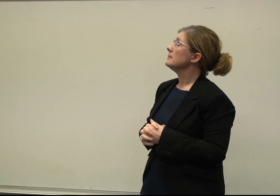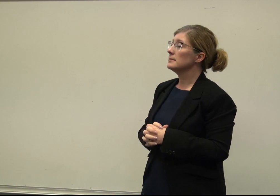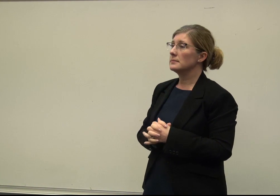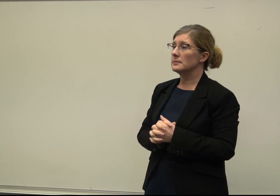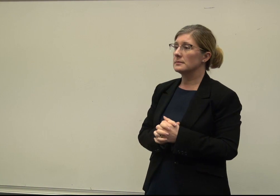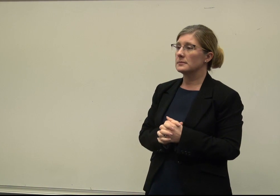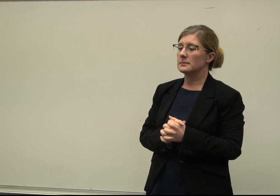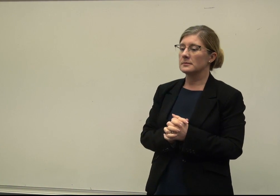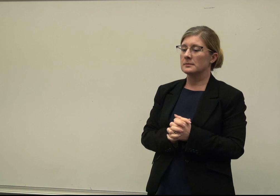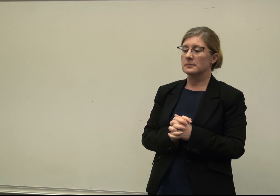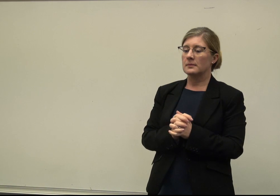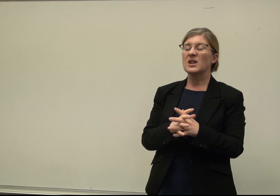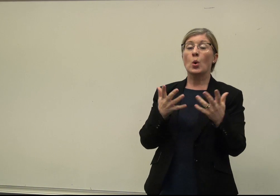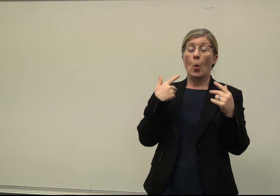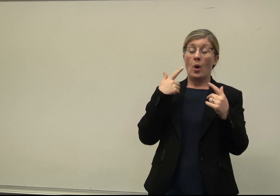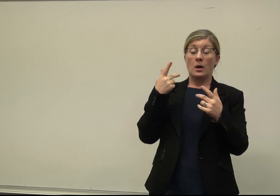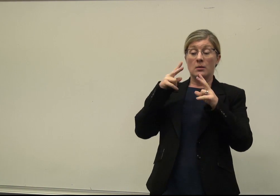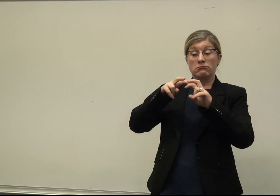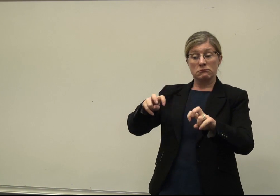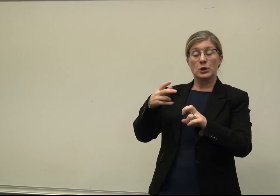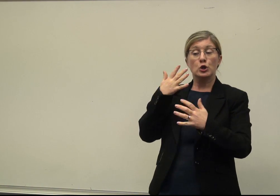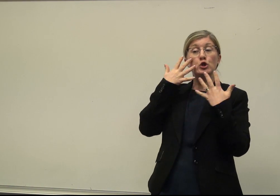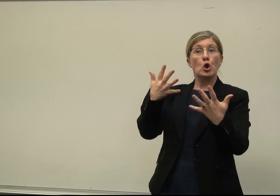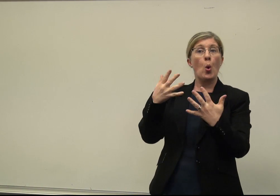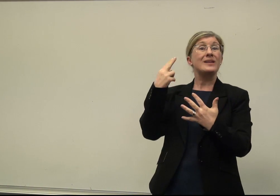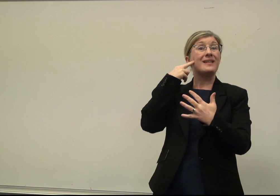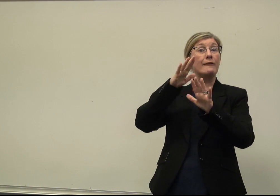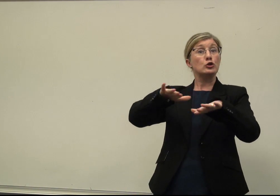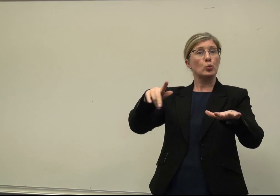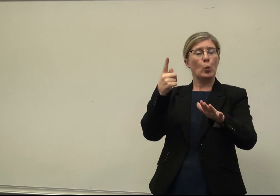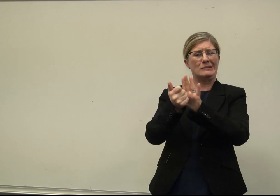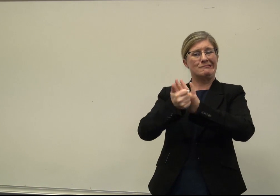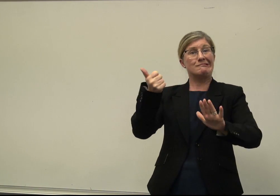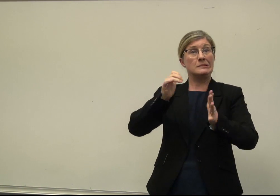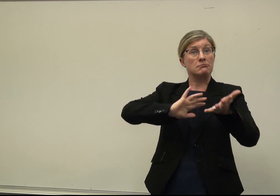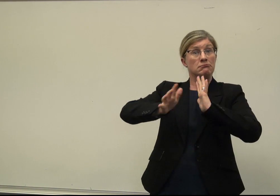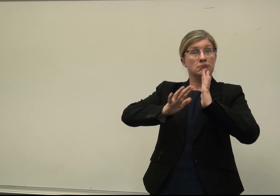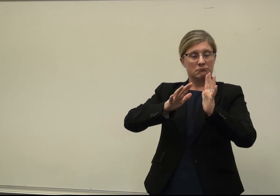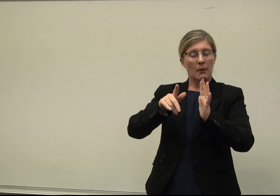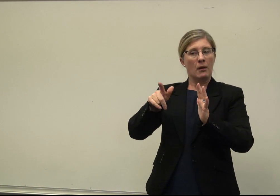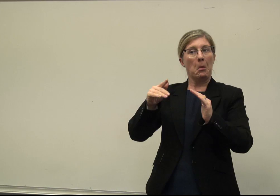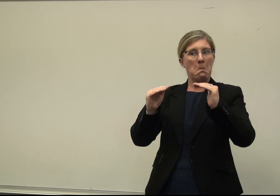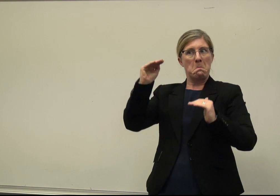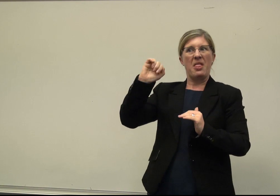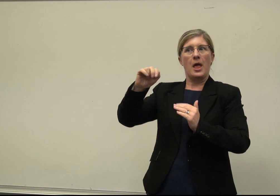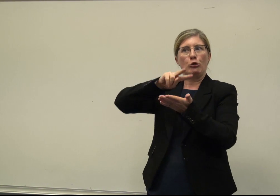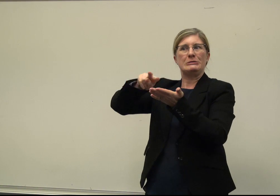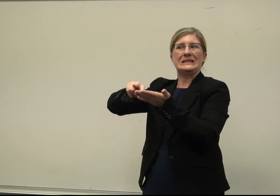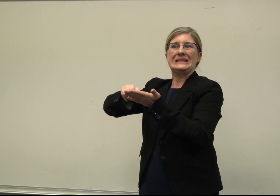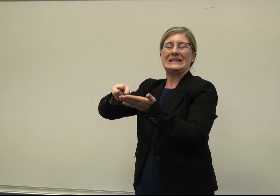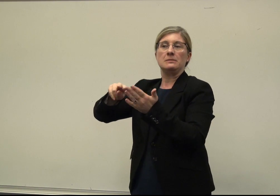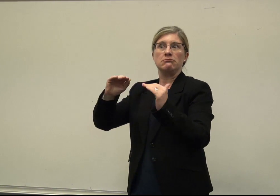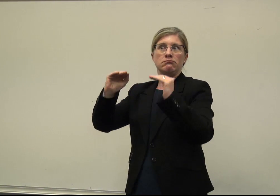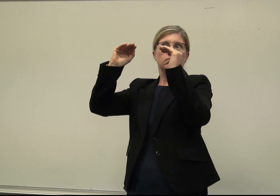are good at a sign language, they're also more skilled readers. And because it